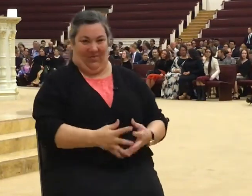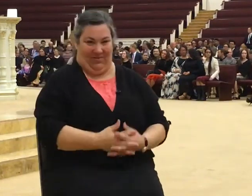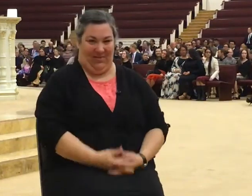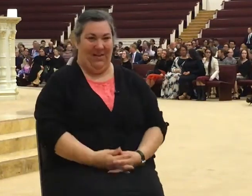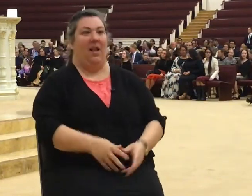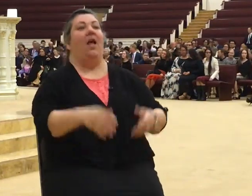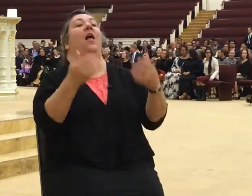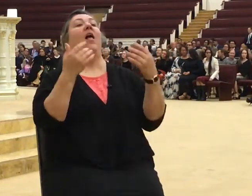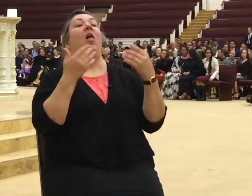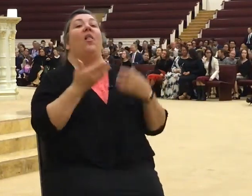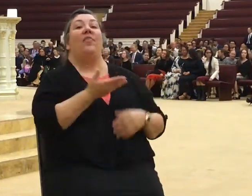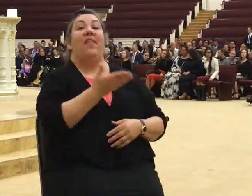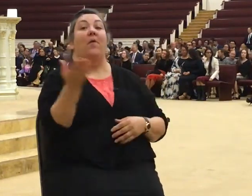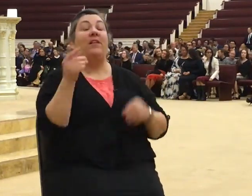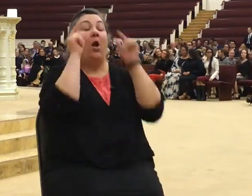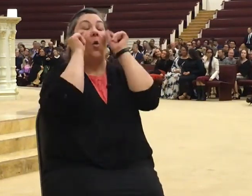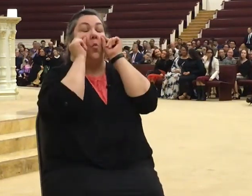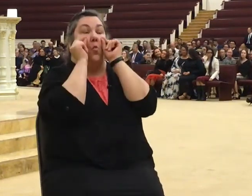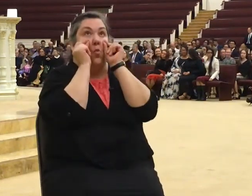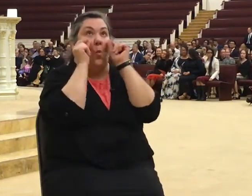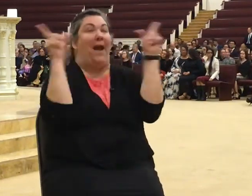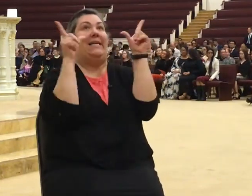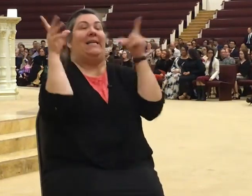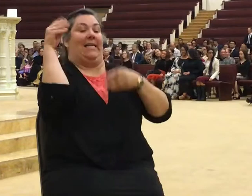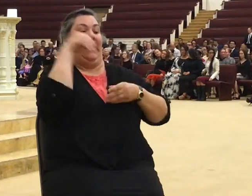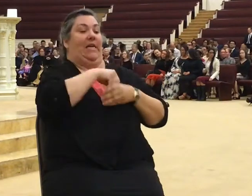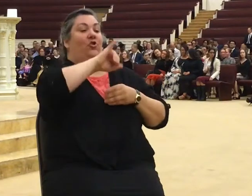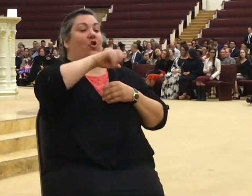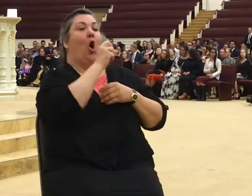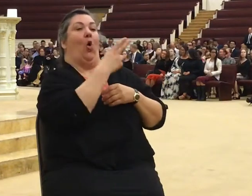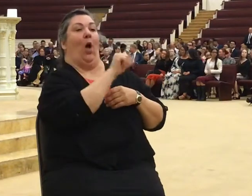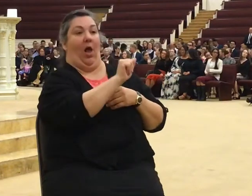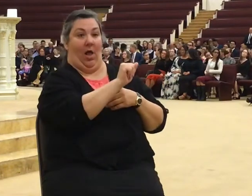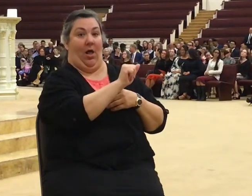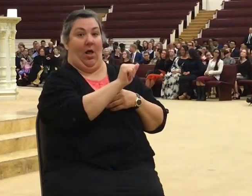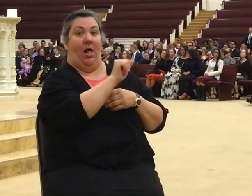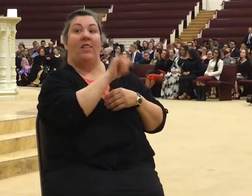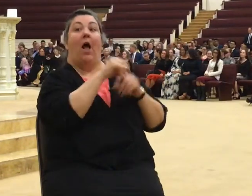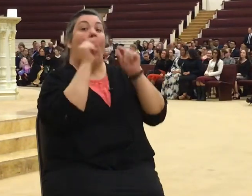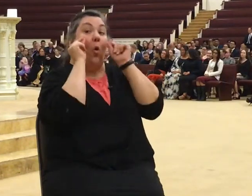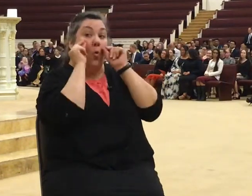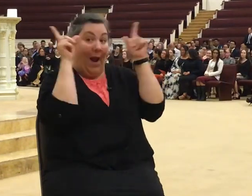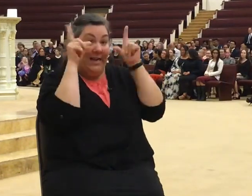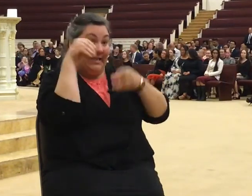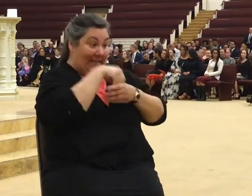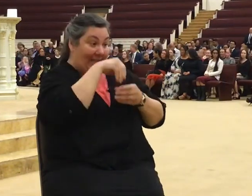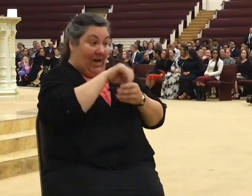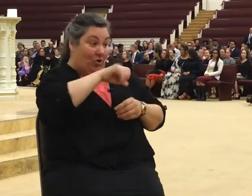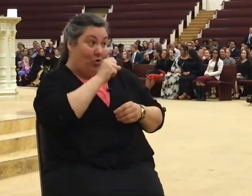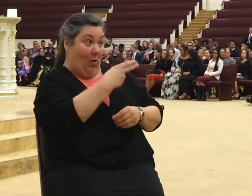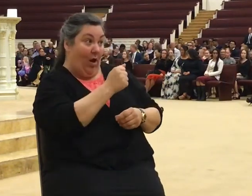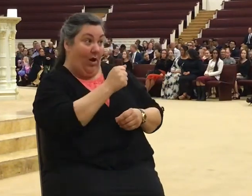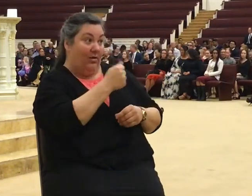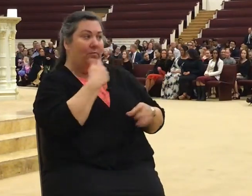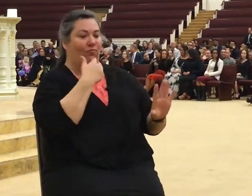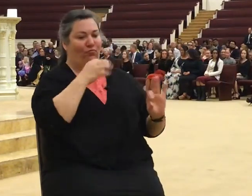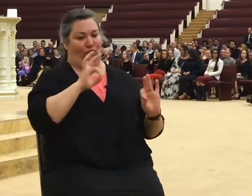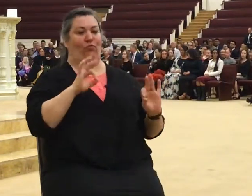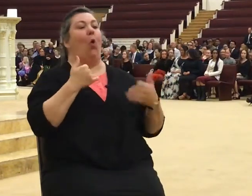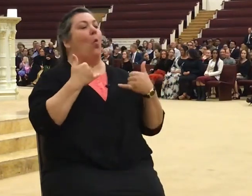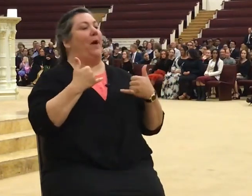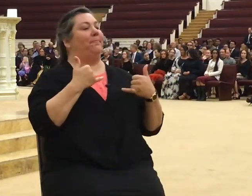There was an awakening in Joshua. That awakening was, all right, it's time. I want you to